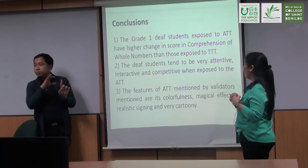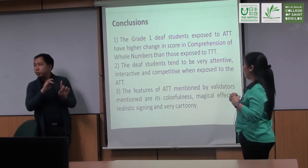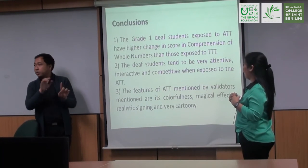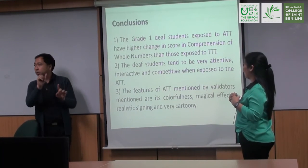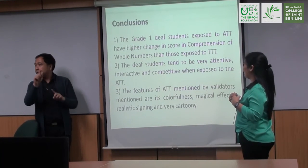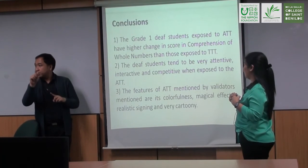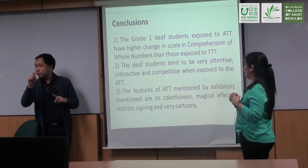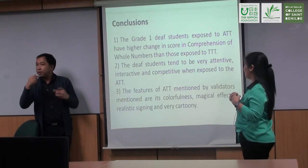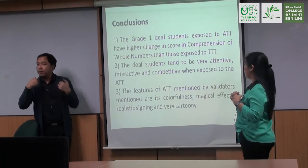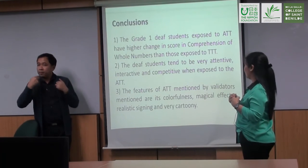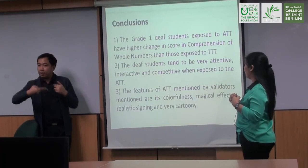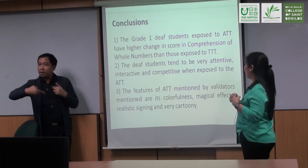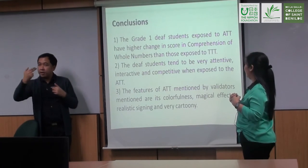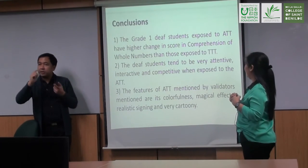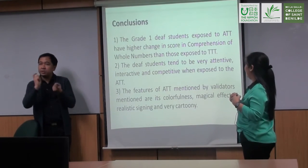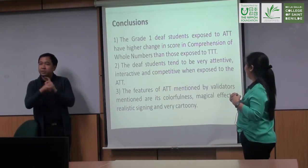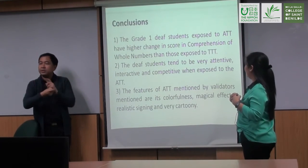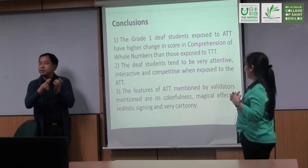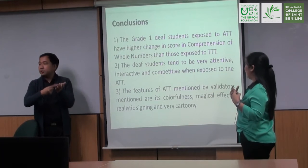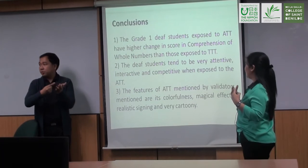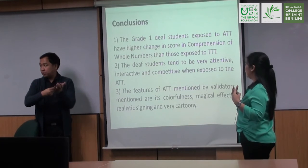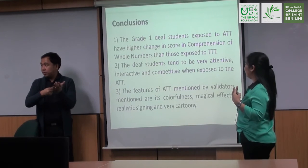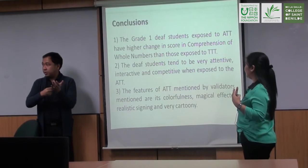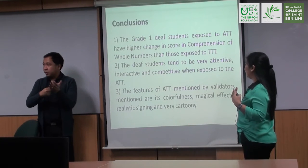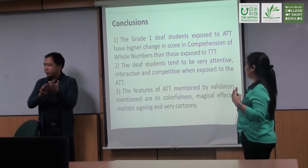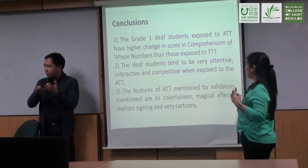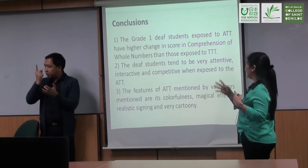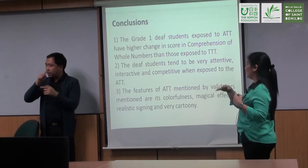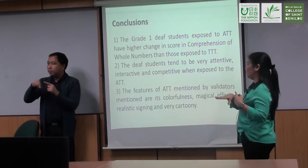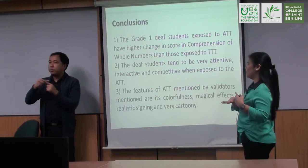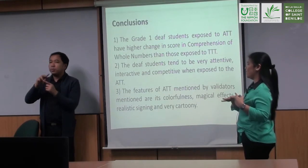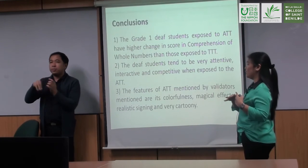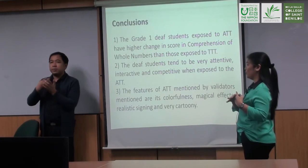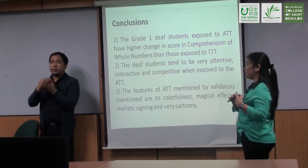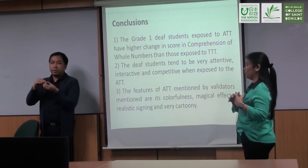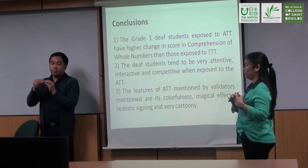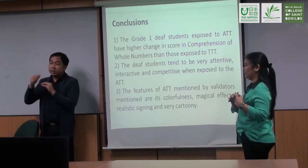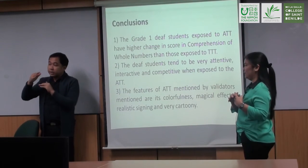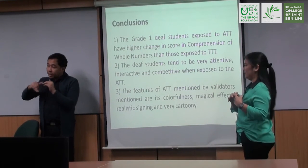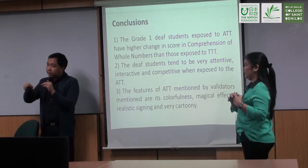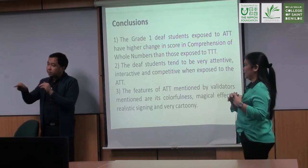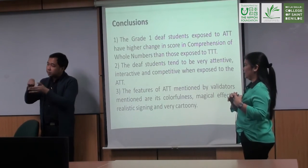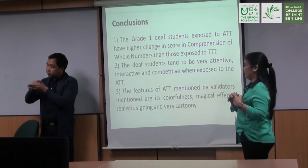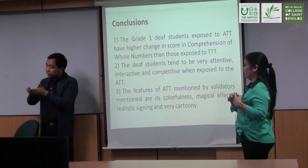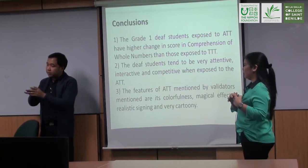to APD have higher teaching score in comprehension of whole numbers than those exposed